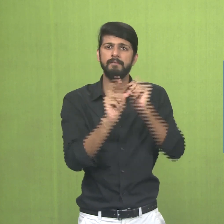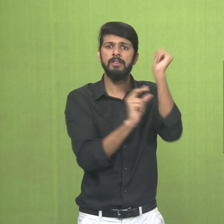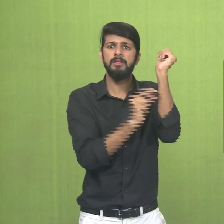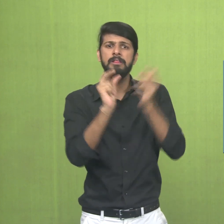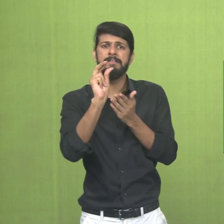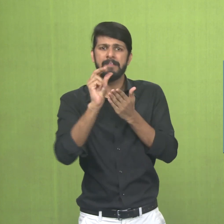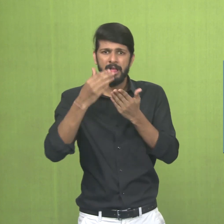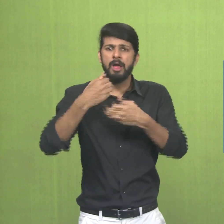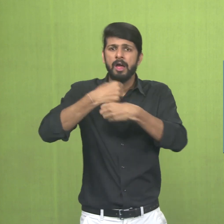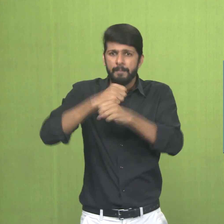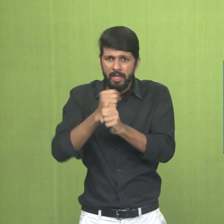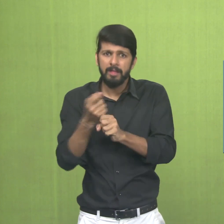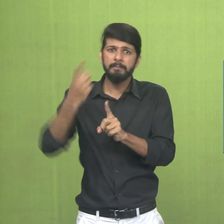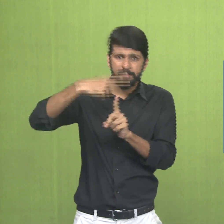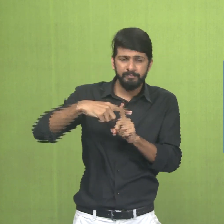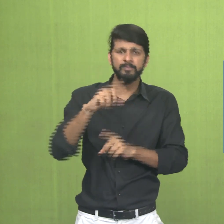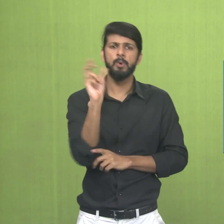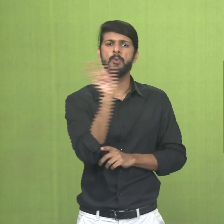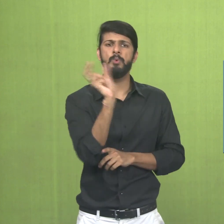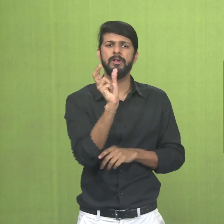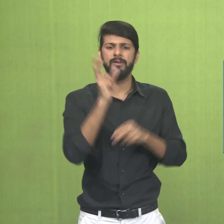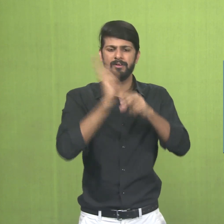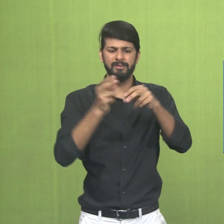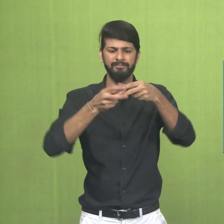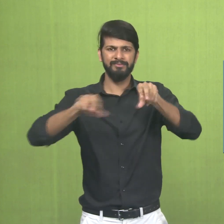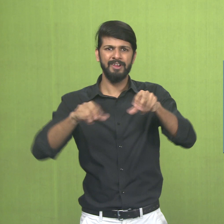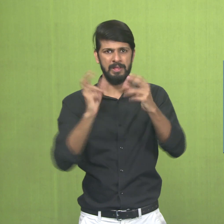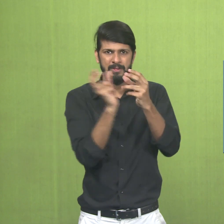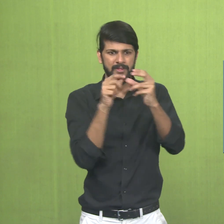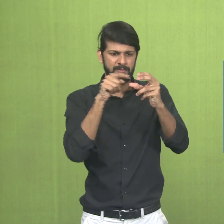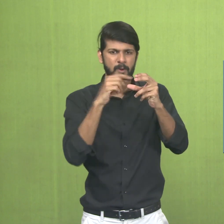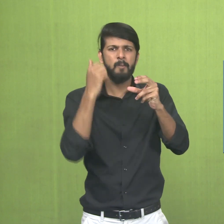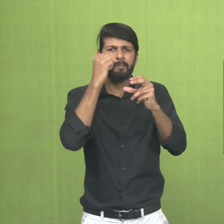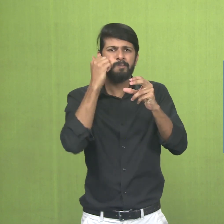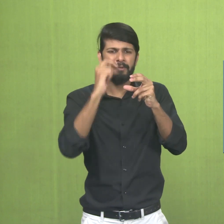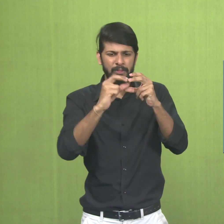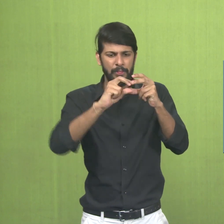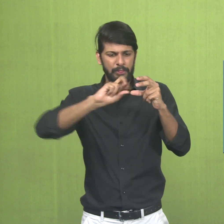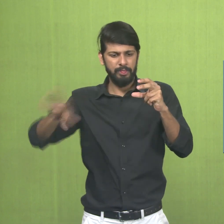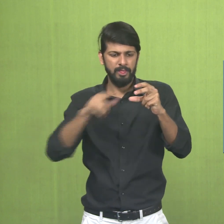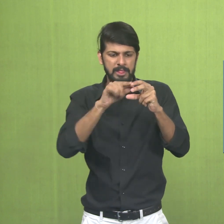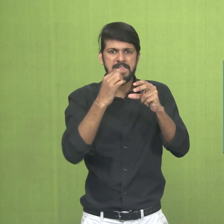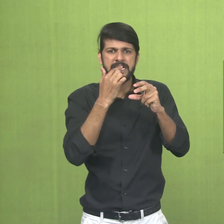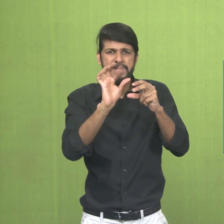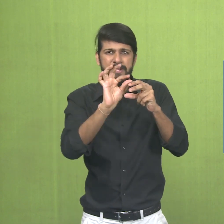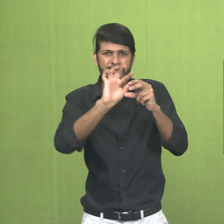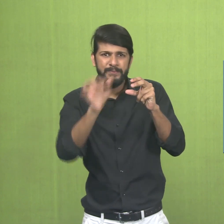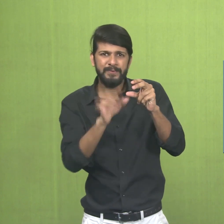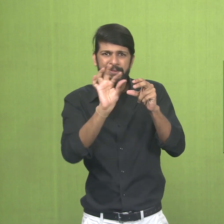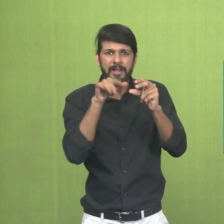cut the bark a little, there is secretion of a kind of glue which he would use, or he would use